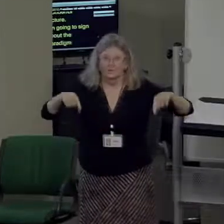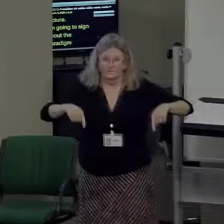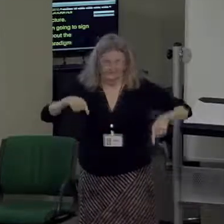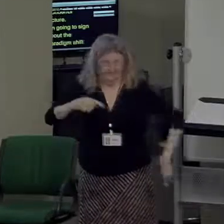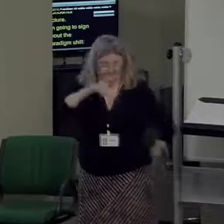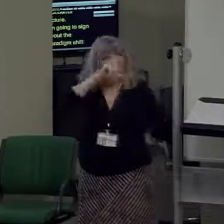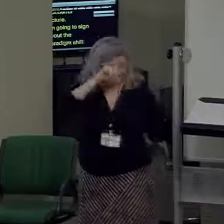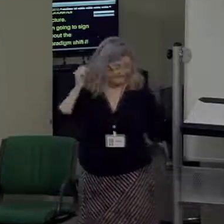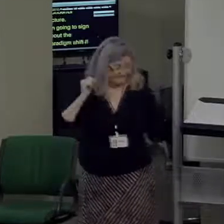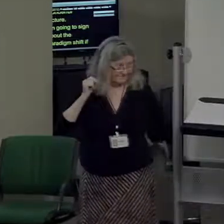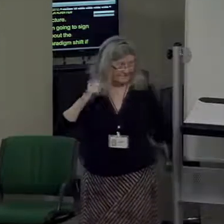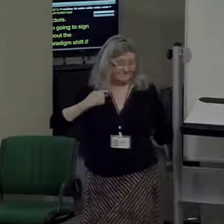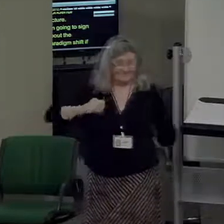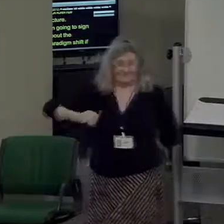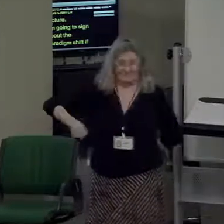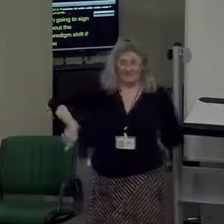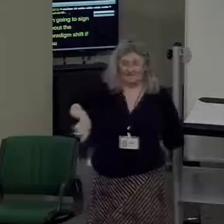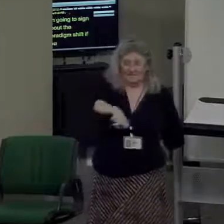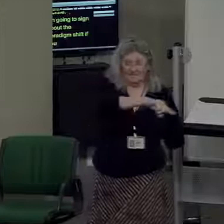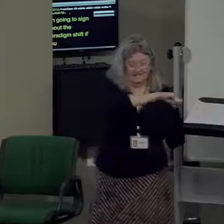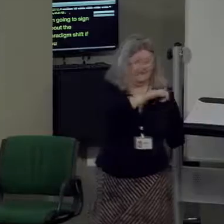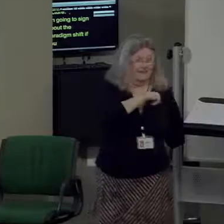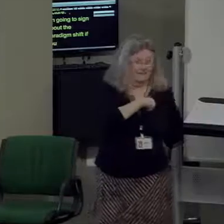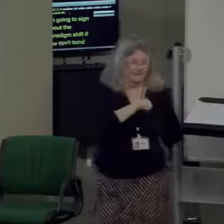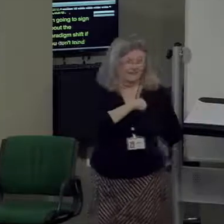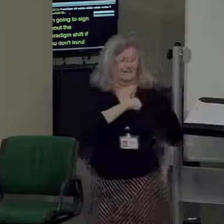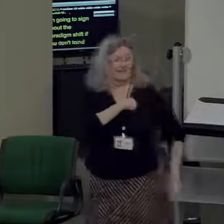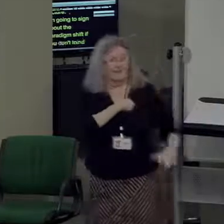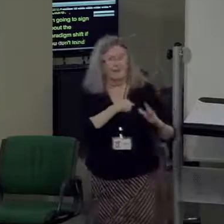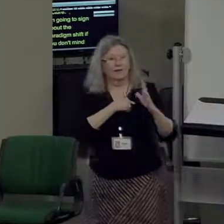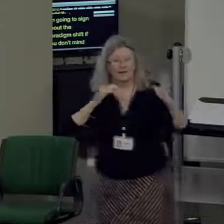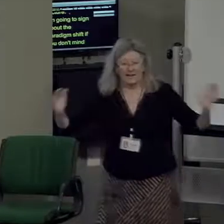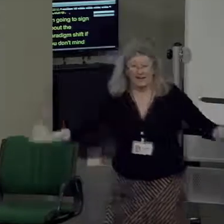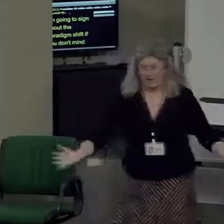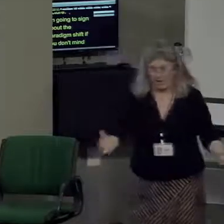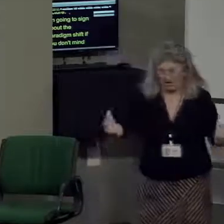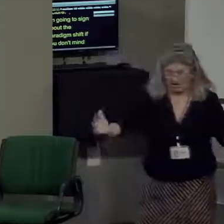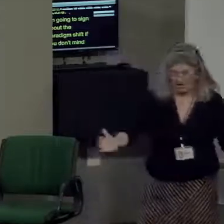interpreter. So, here at Gallaudet, we